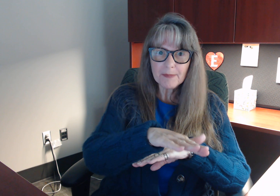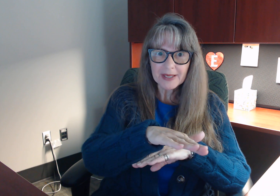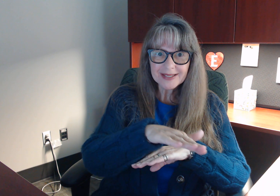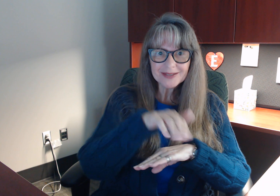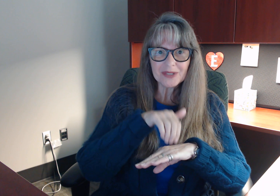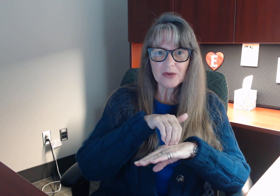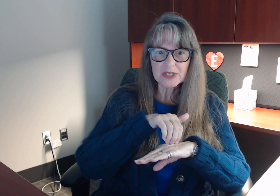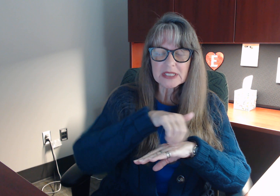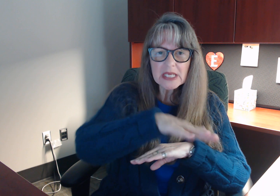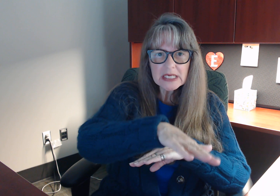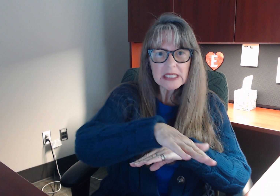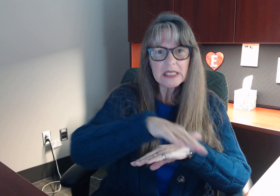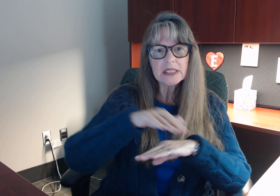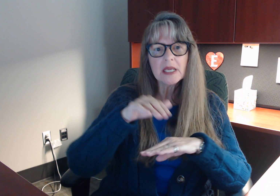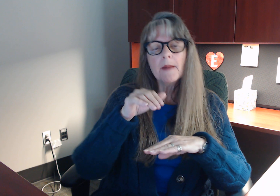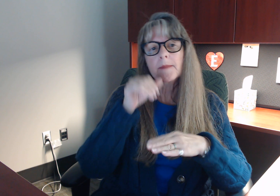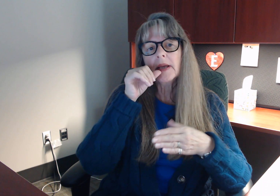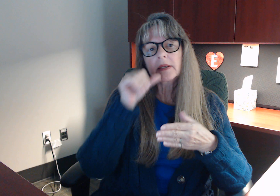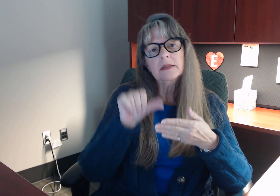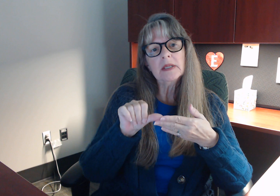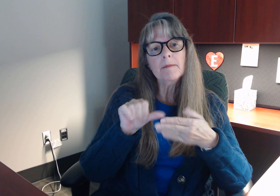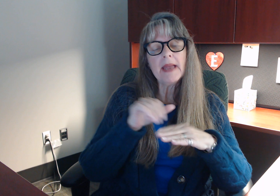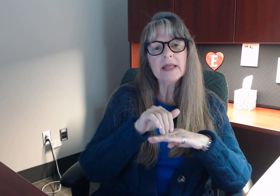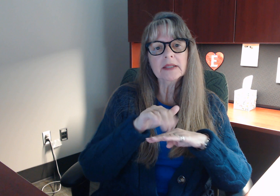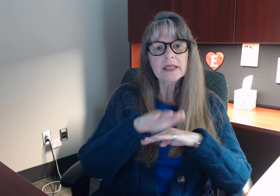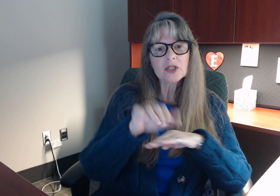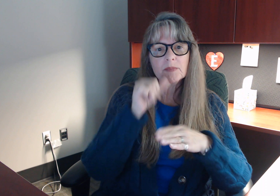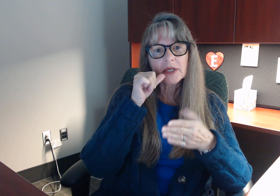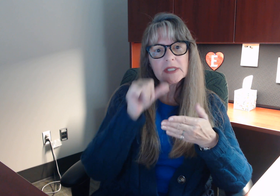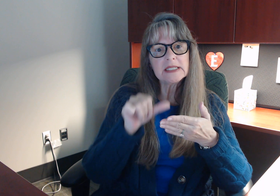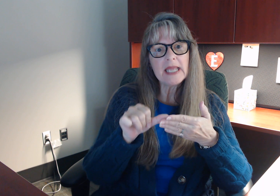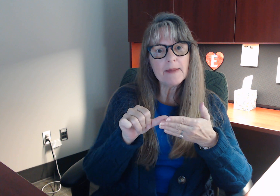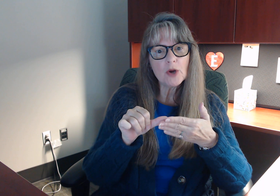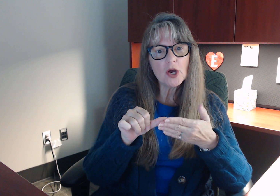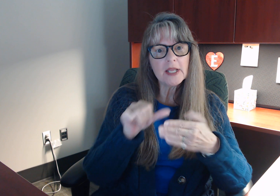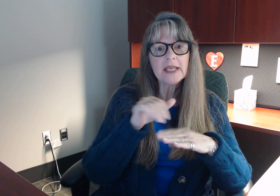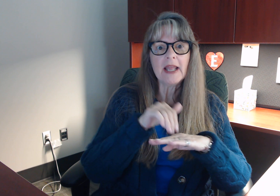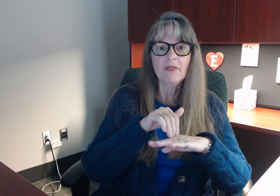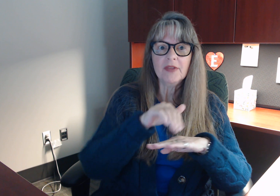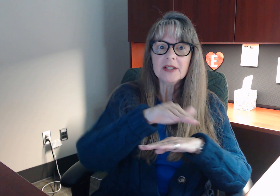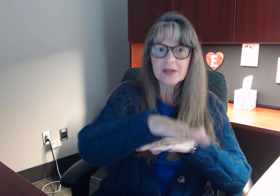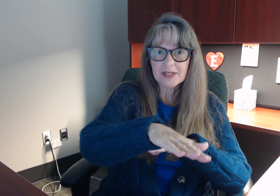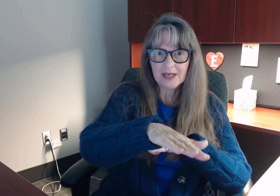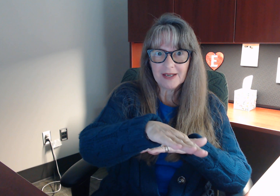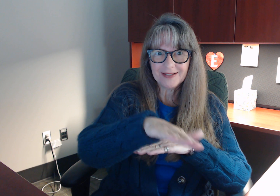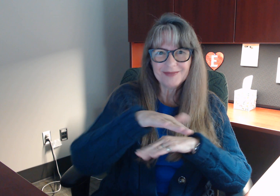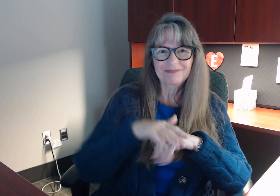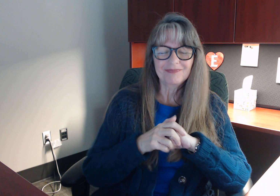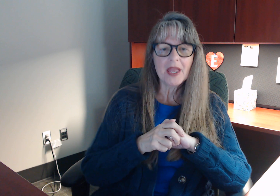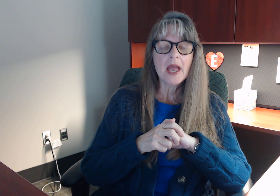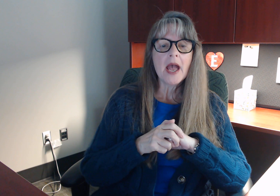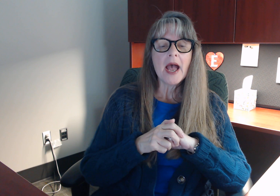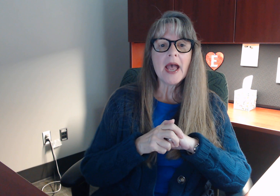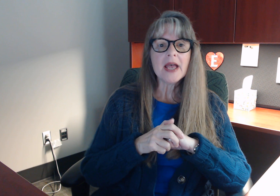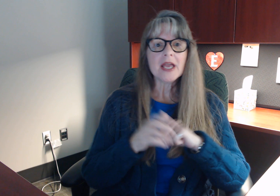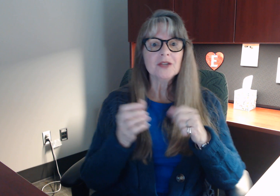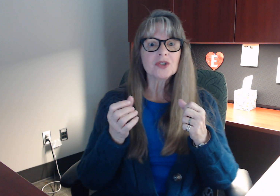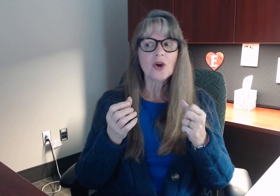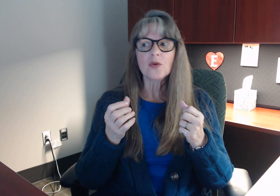it, send it, but to mail it is to put a stamp on it and then to send it. And so there